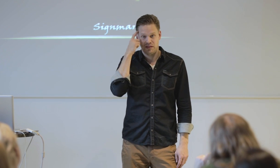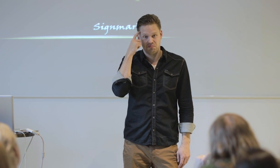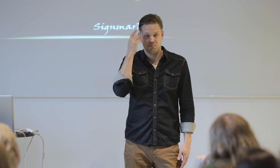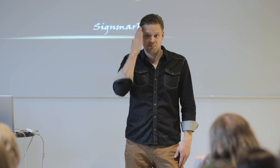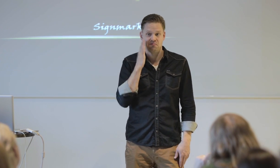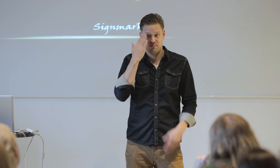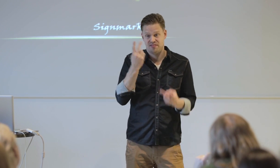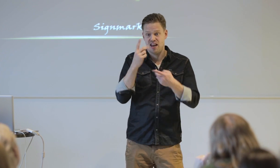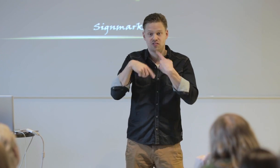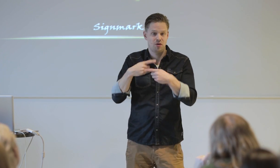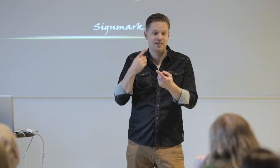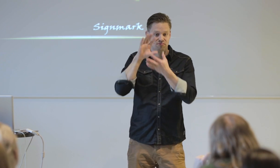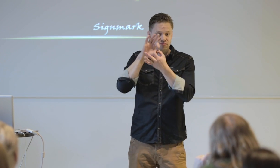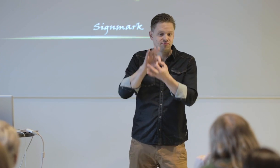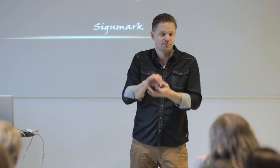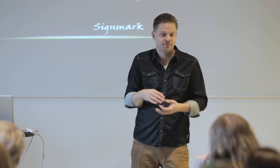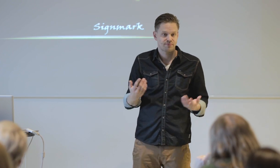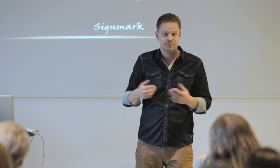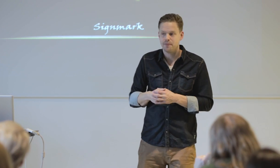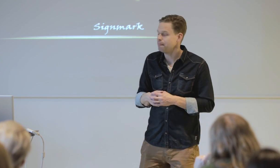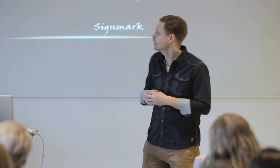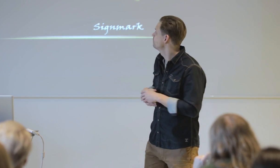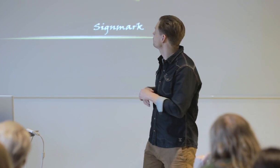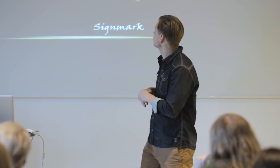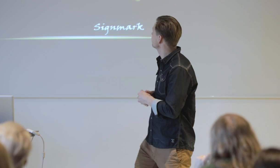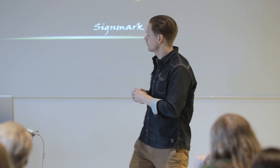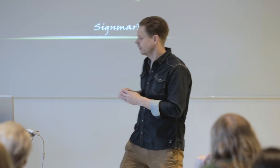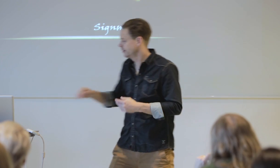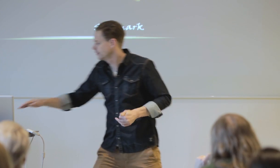No, stupid. Yeah, and that is the way that the rhyming works.